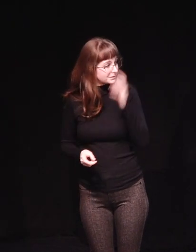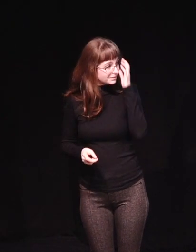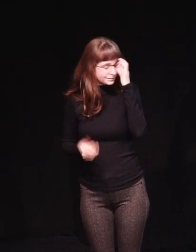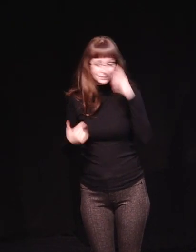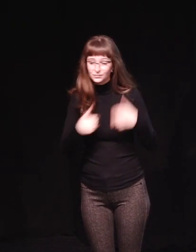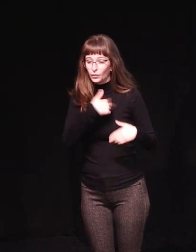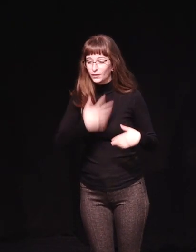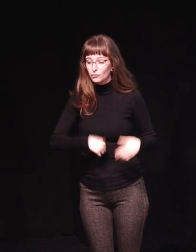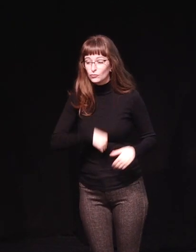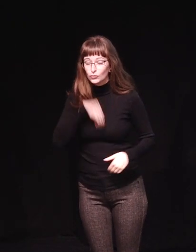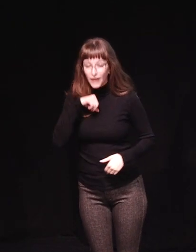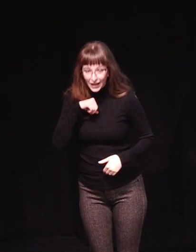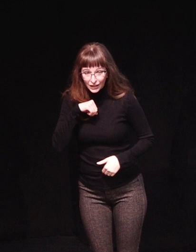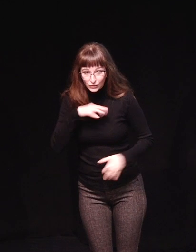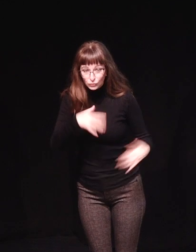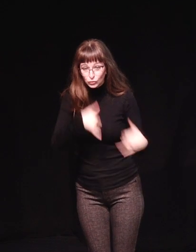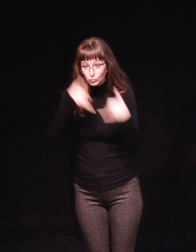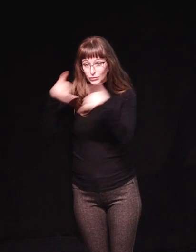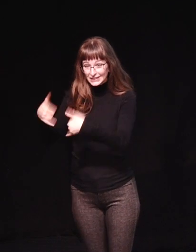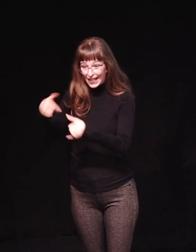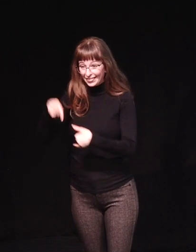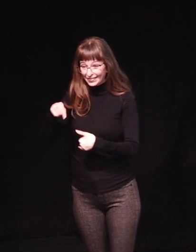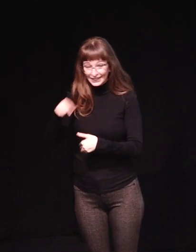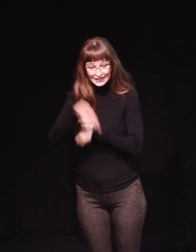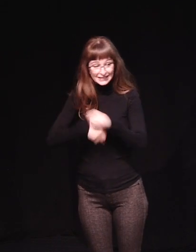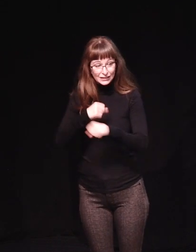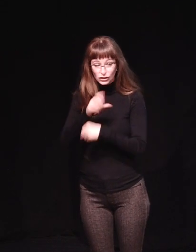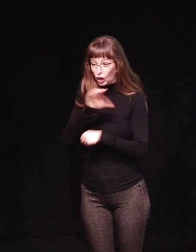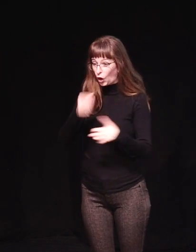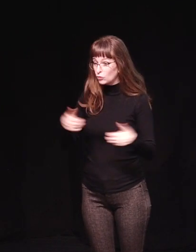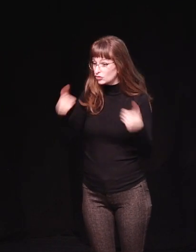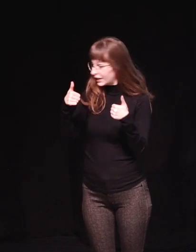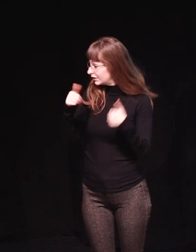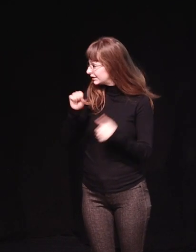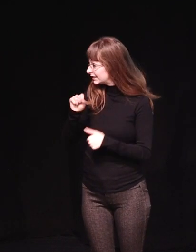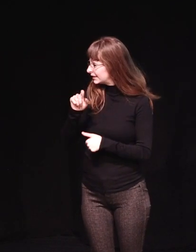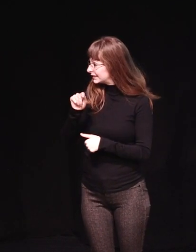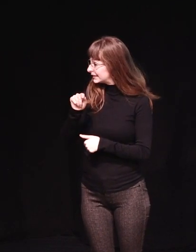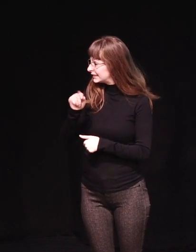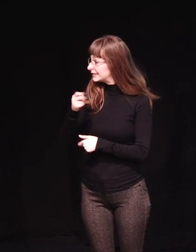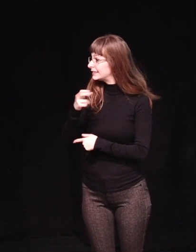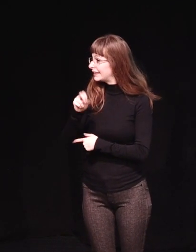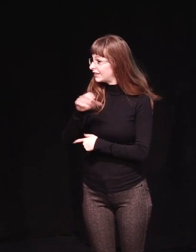proud to present this year's co-chairs, Stephen and Sharon Bunkin, who are here with us.